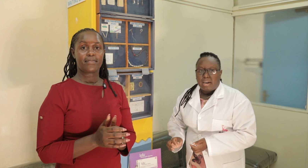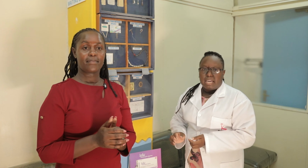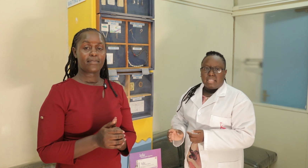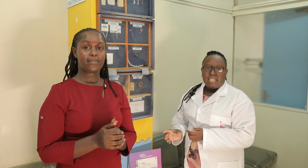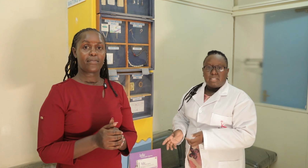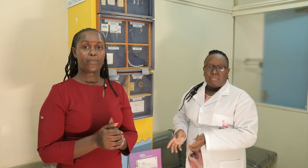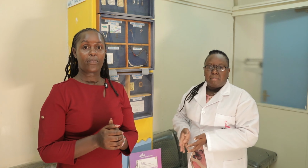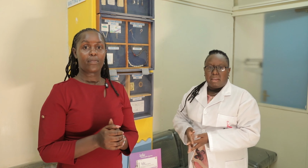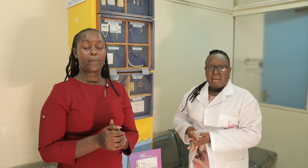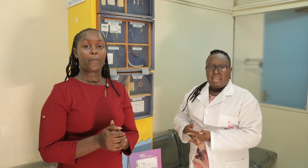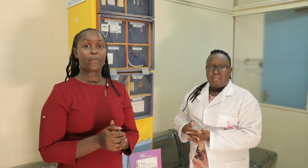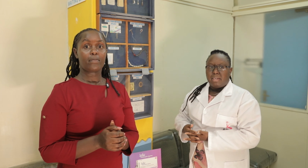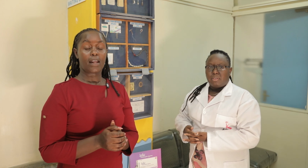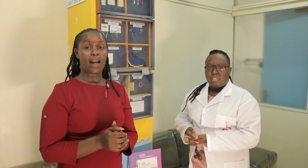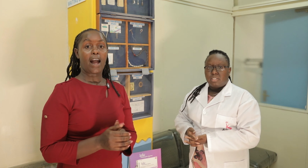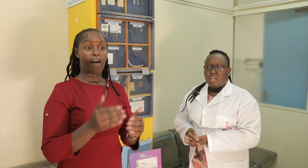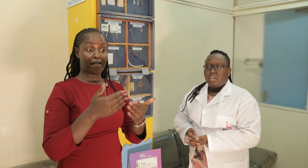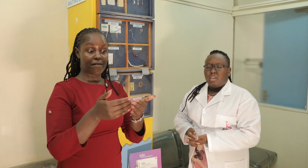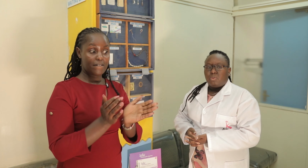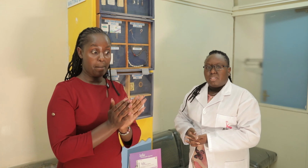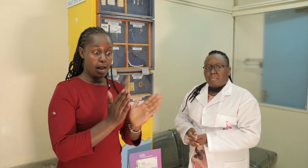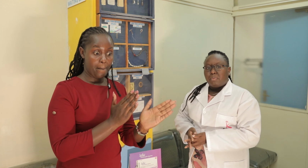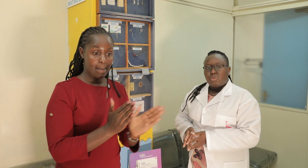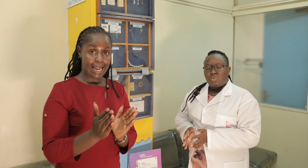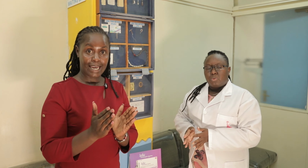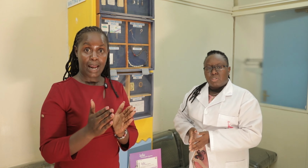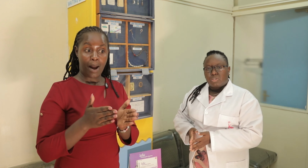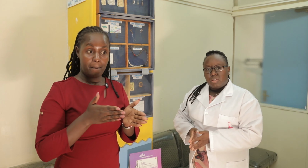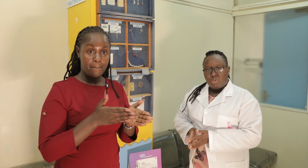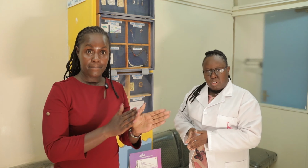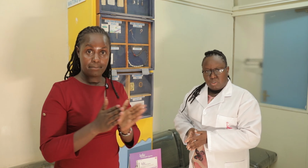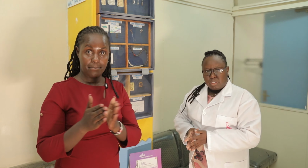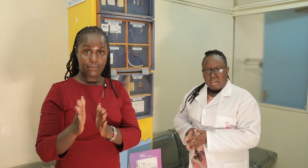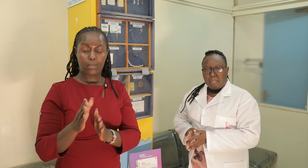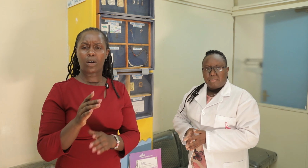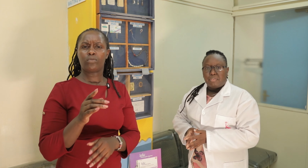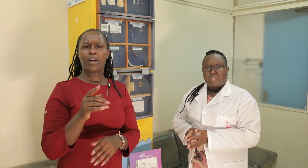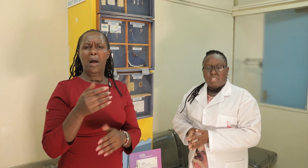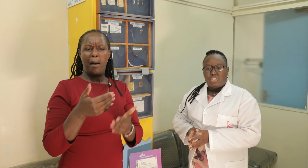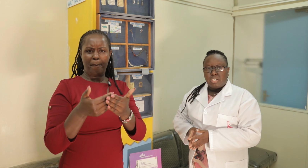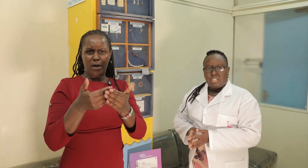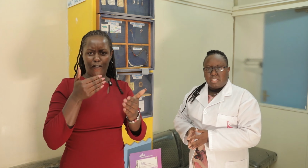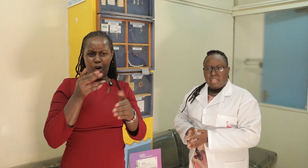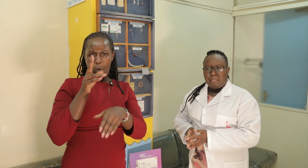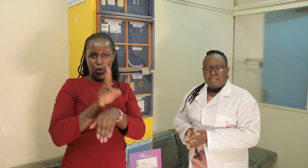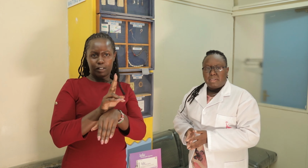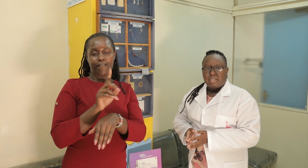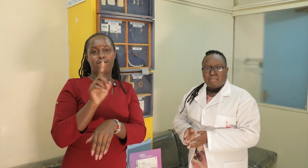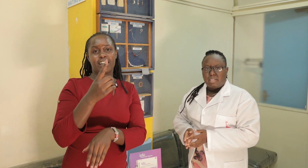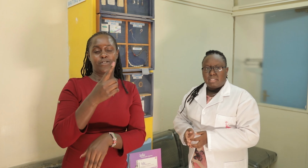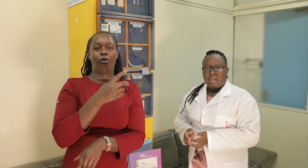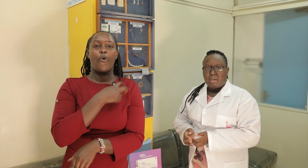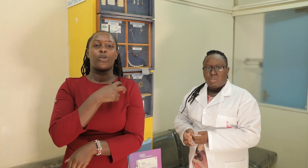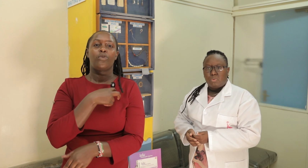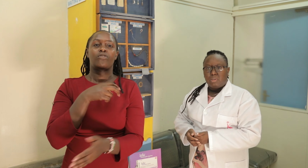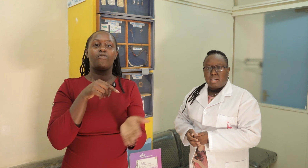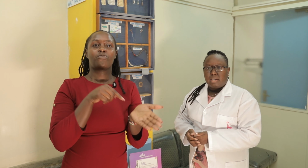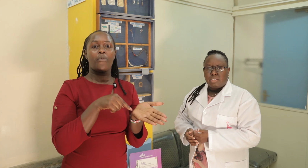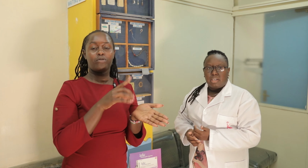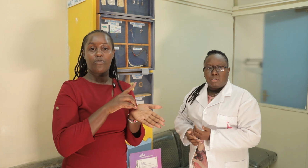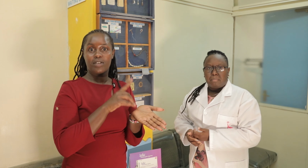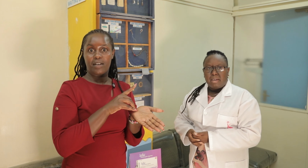So in these family planning methods, you're supposed to consult your doctor before initiating them. There are some tests they may